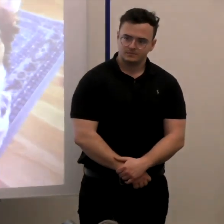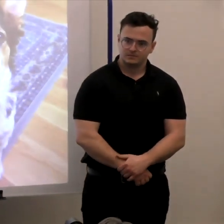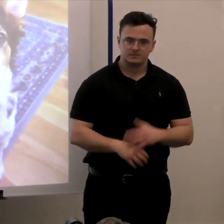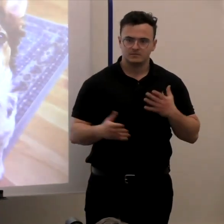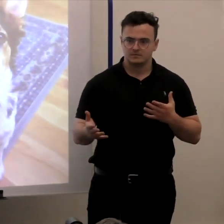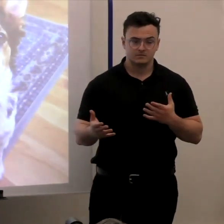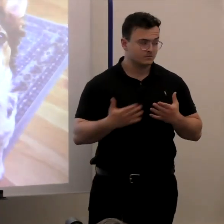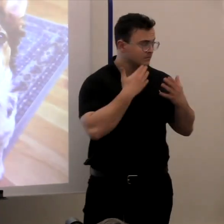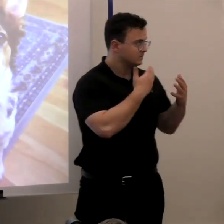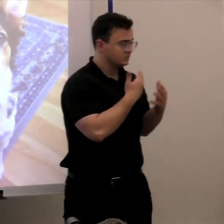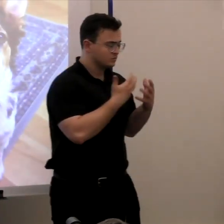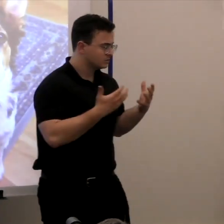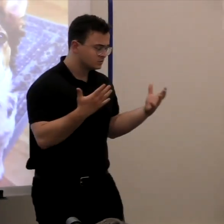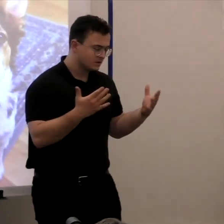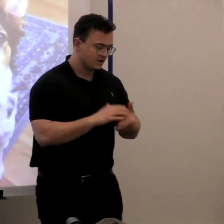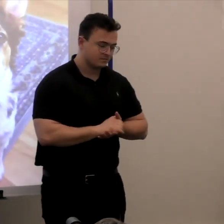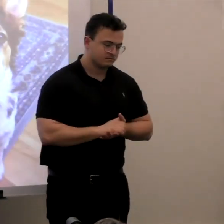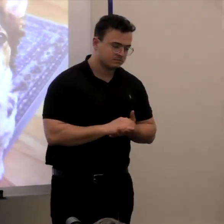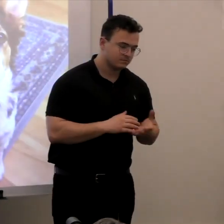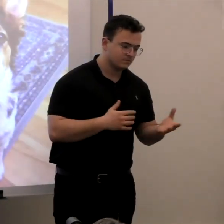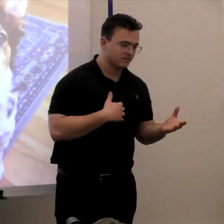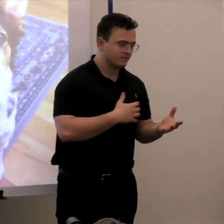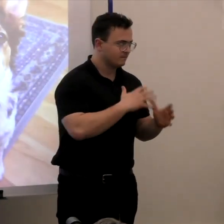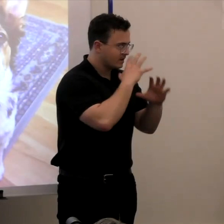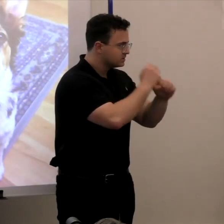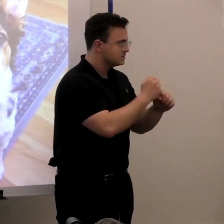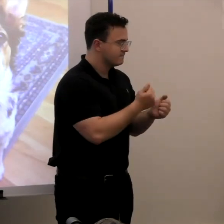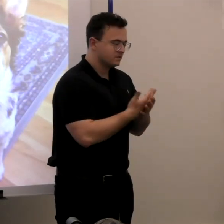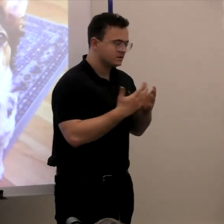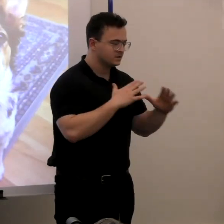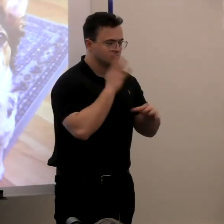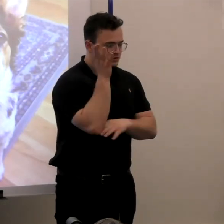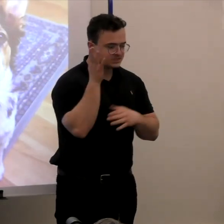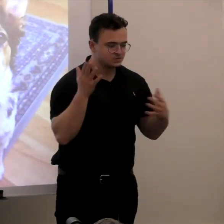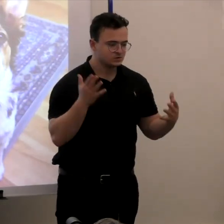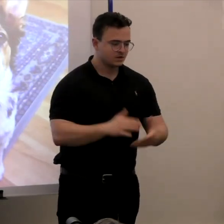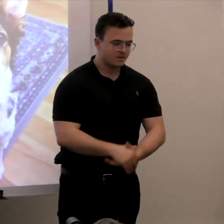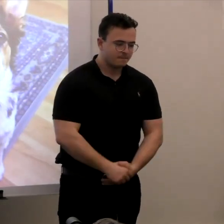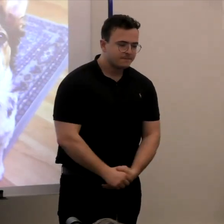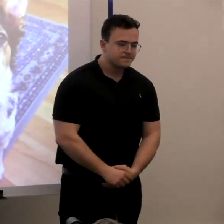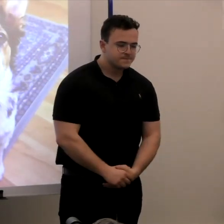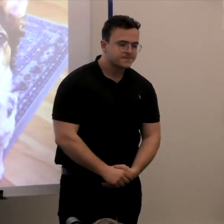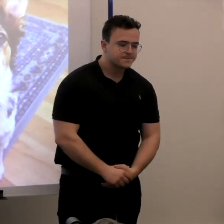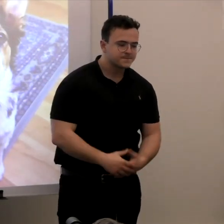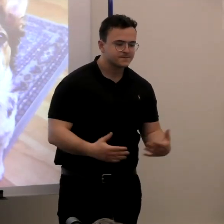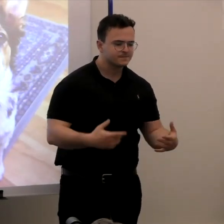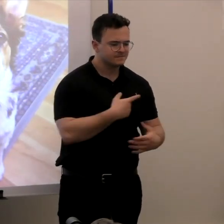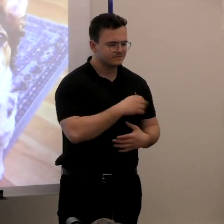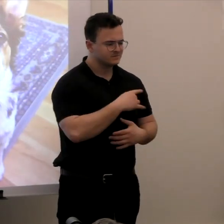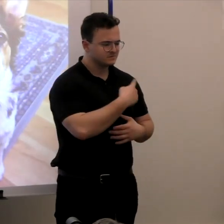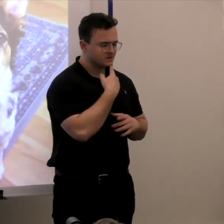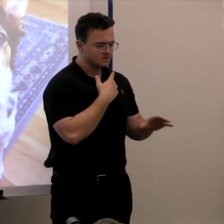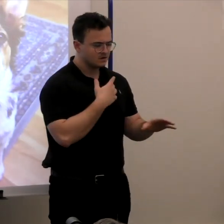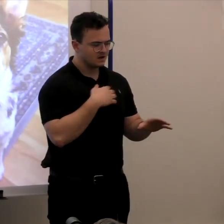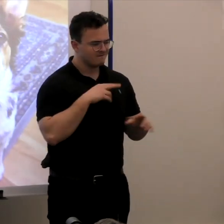So thank you so much. I was just so interested and fascinated by your presentation. You mentioned that there